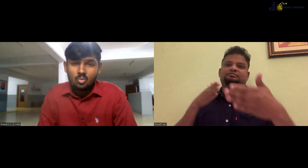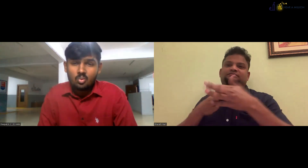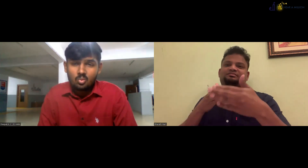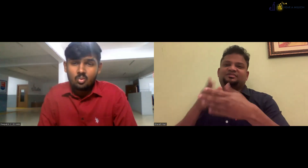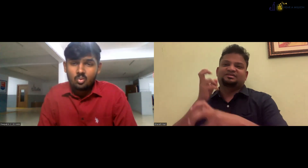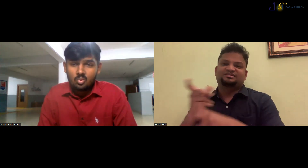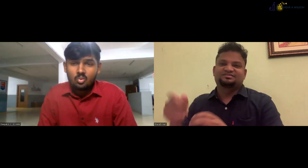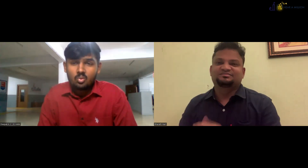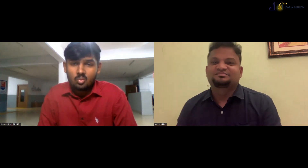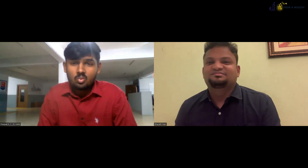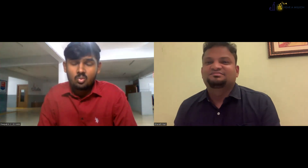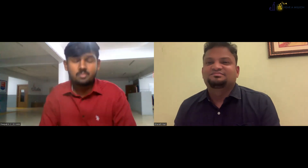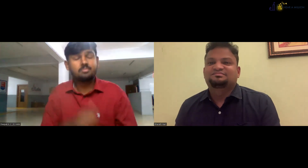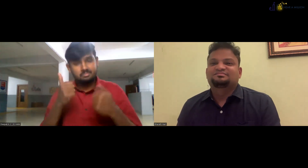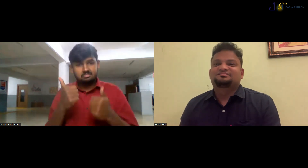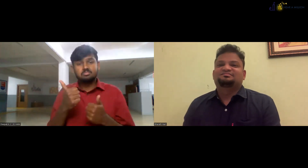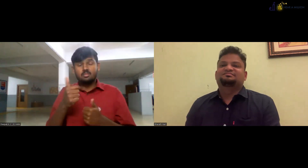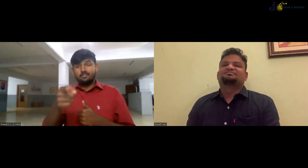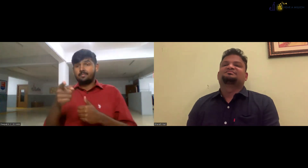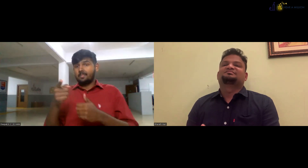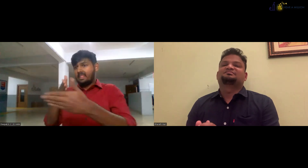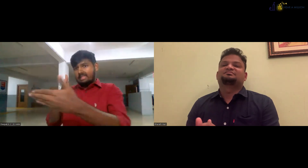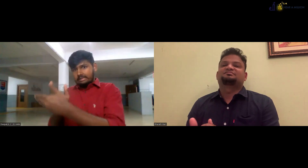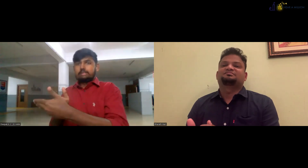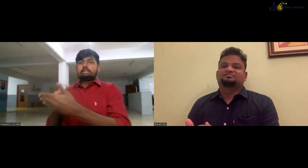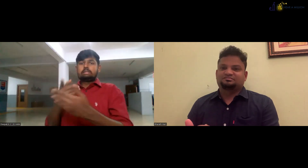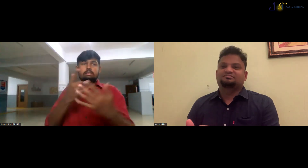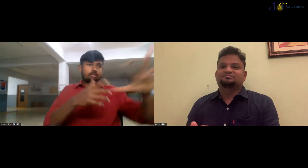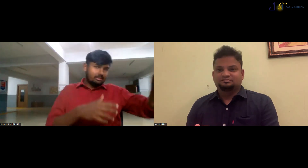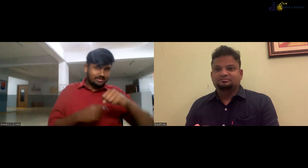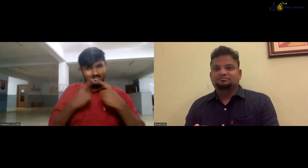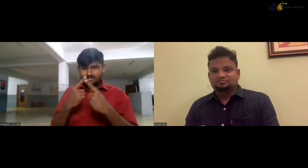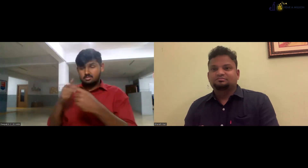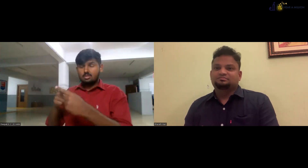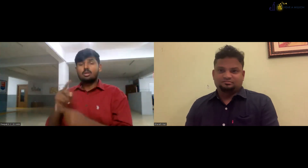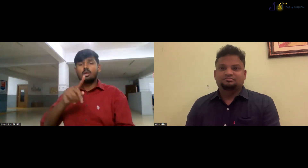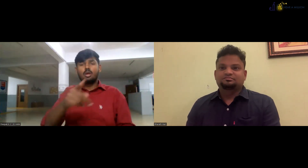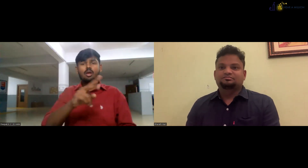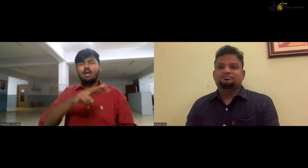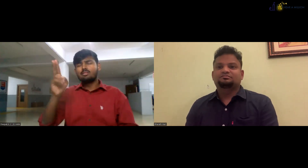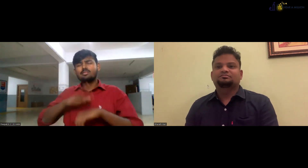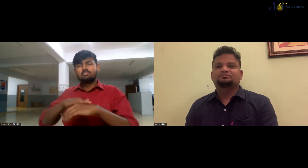deaf travelers, and we had to walk all the way. So that was one major issue.